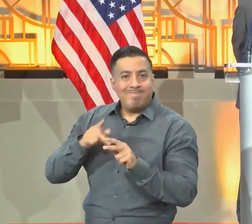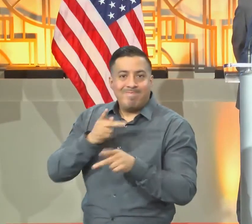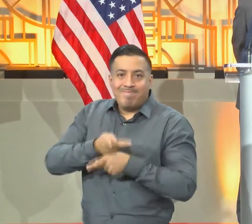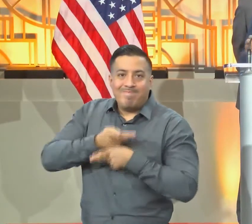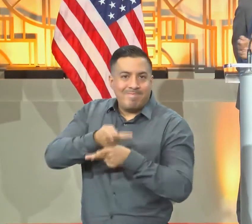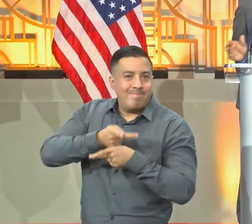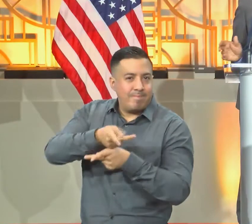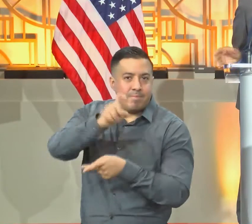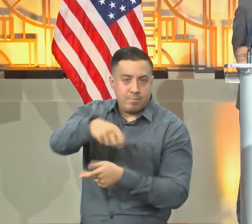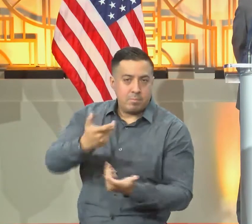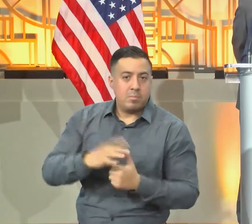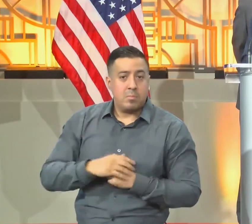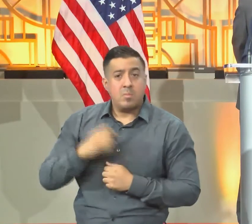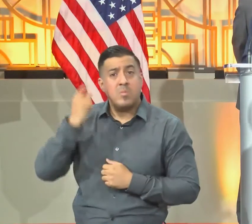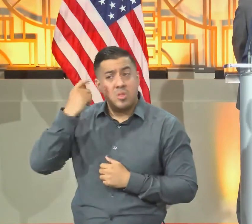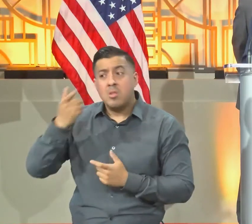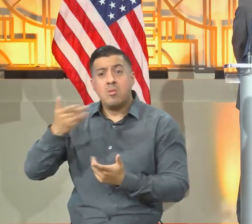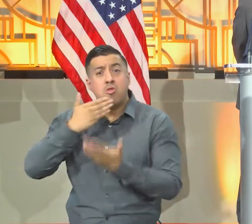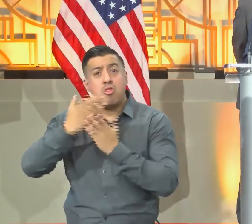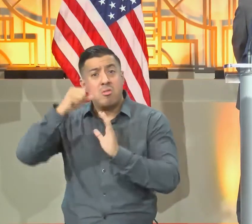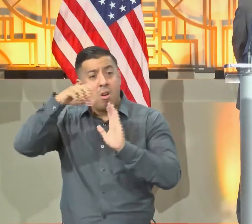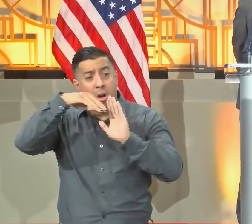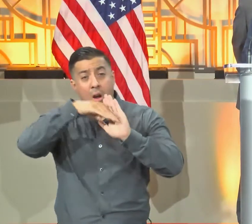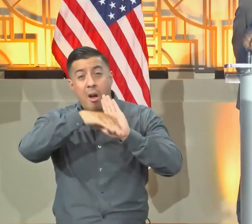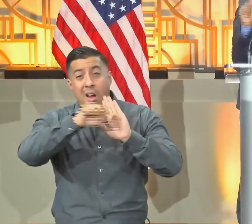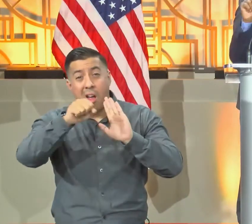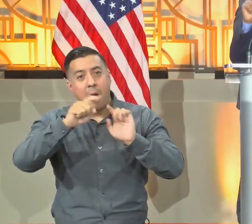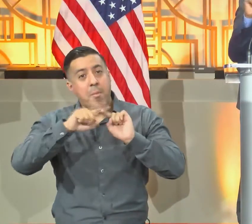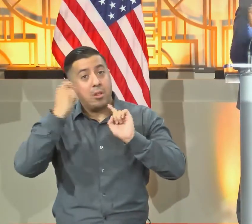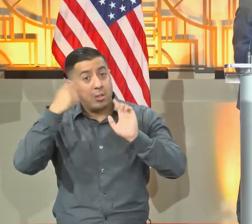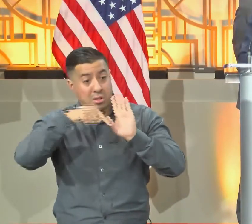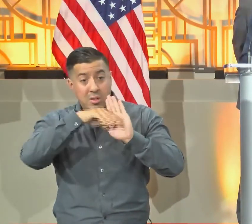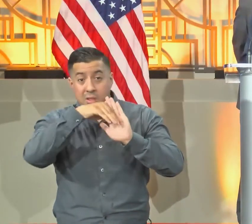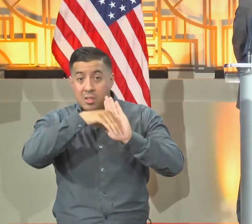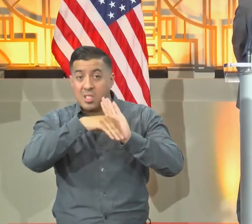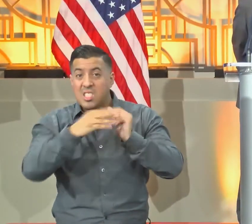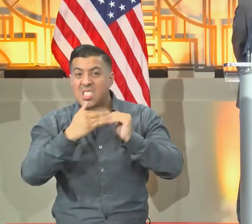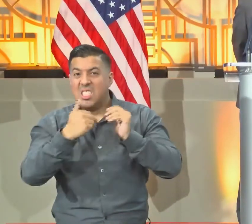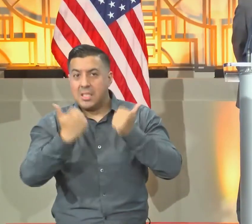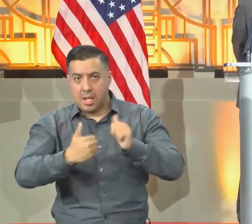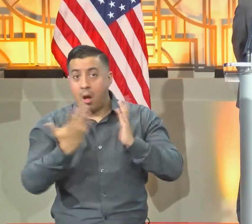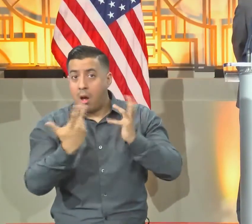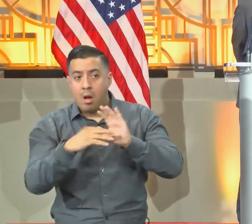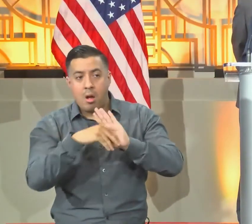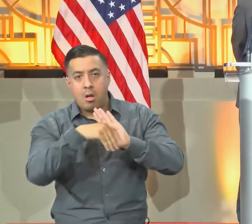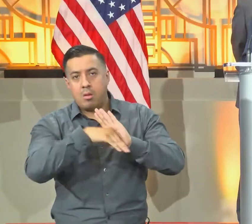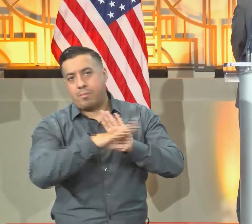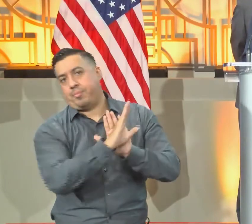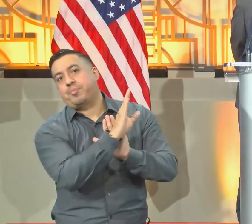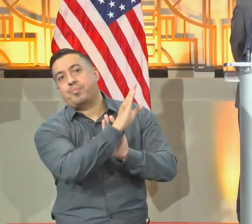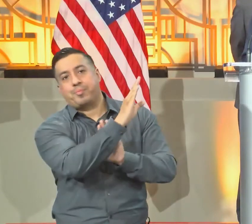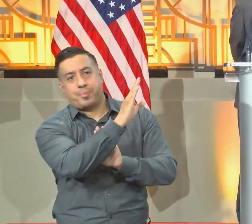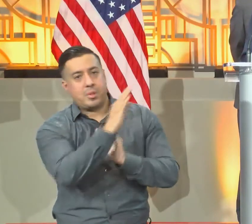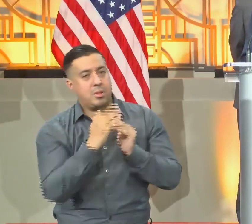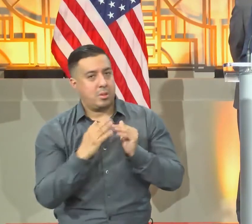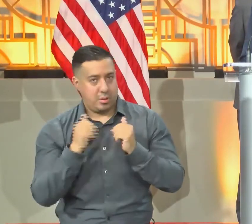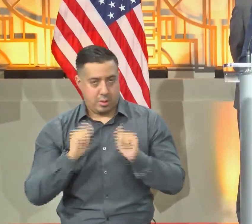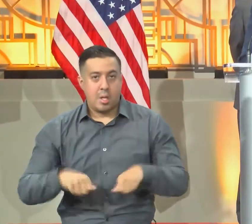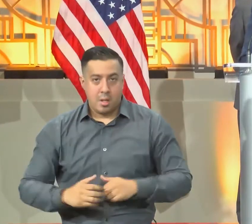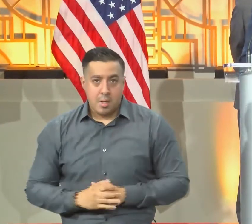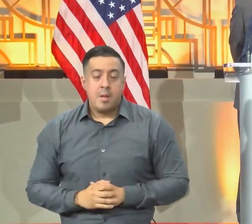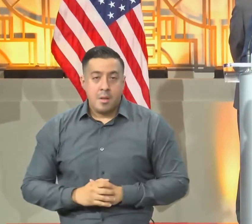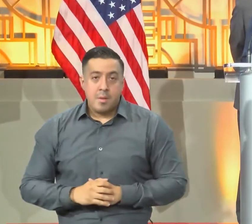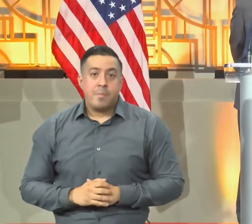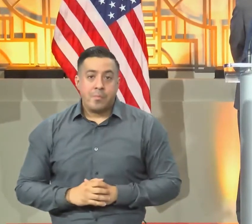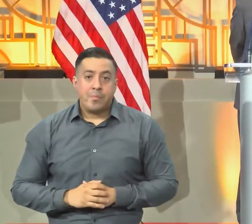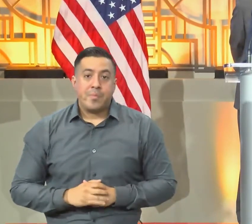Even though the positivity rate is moving in the right direction, it can easily go up just like it is coming down. Let